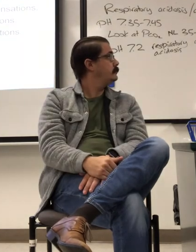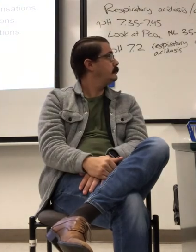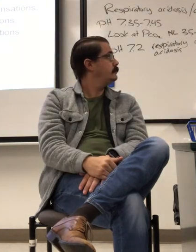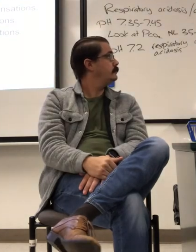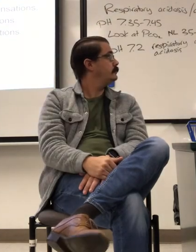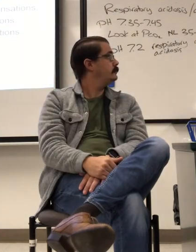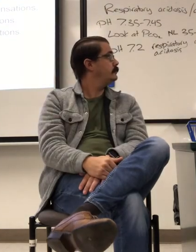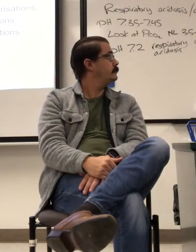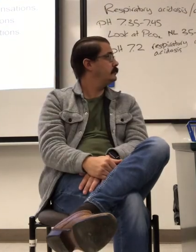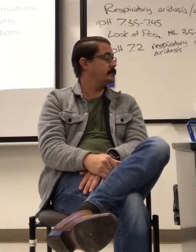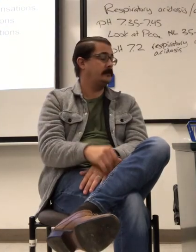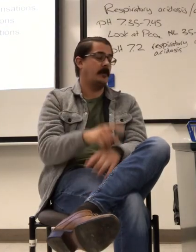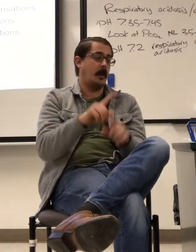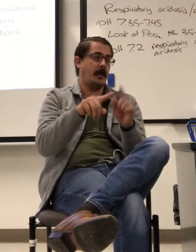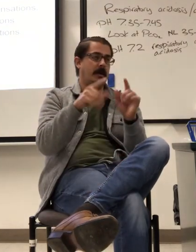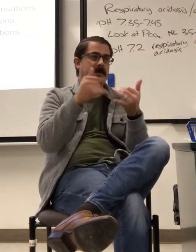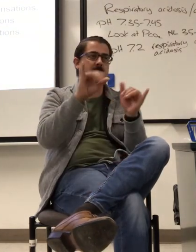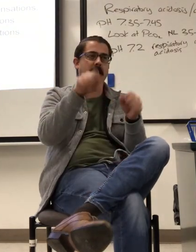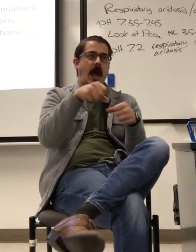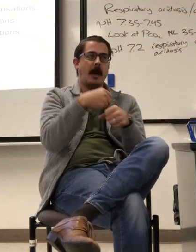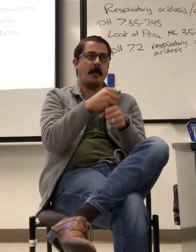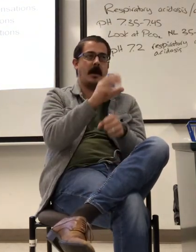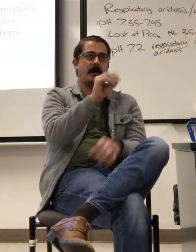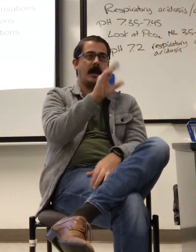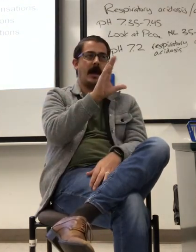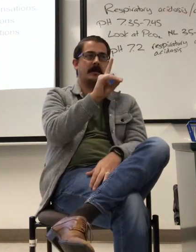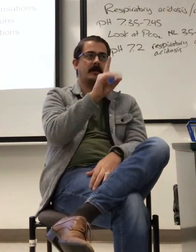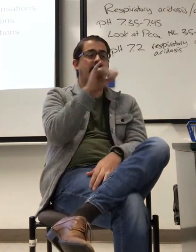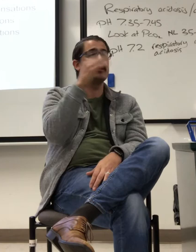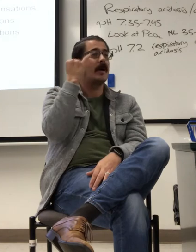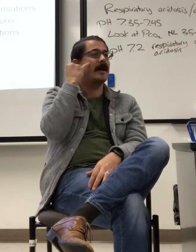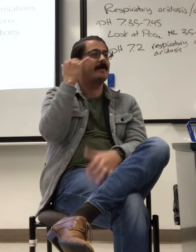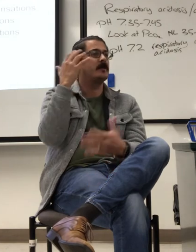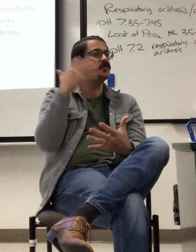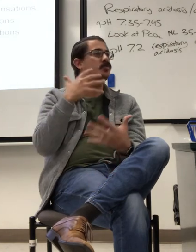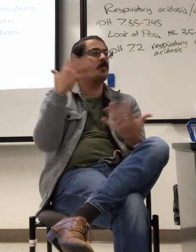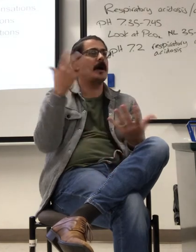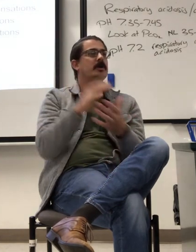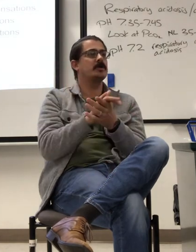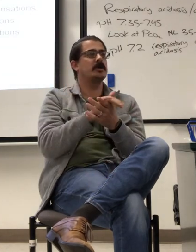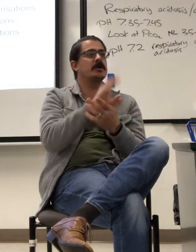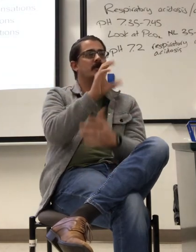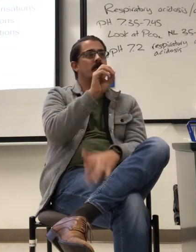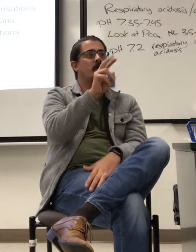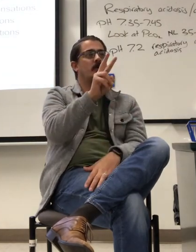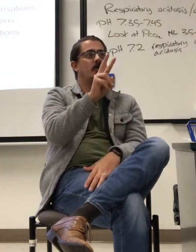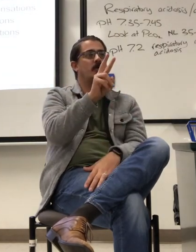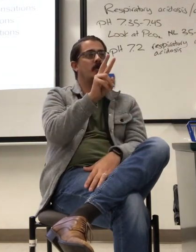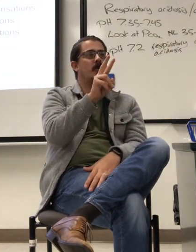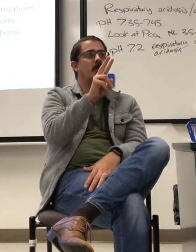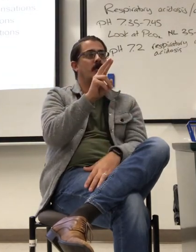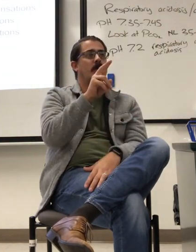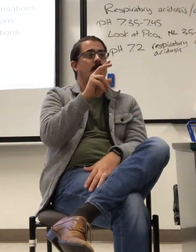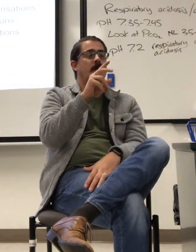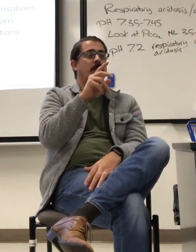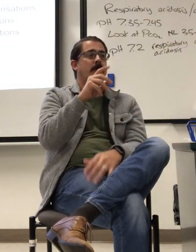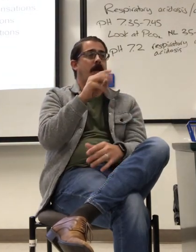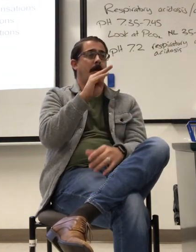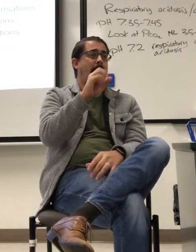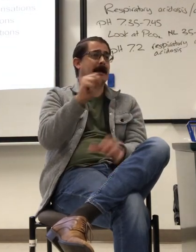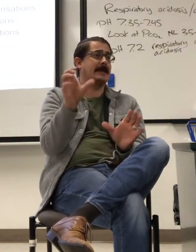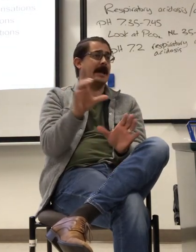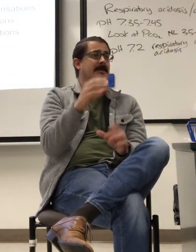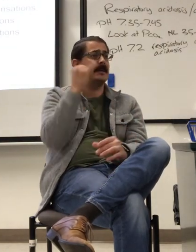but it can generate acid. So that's why if you have too much CO2, the law of mass action says too many